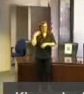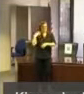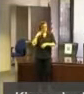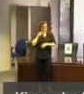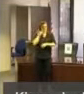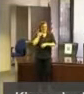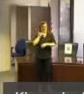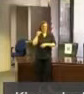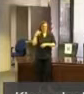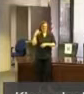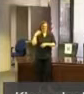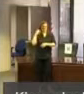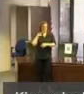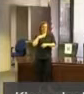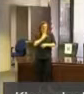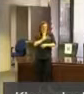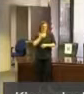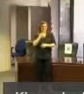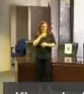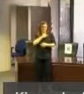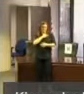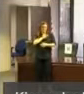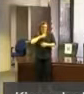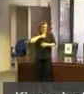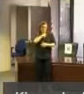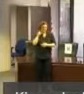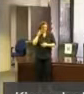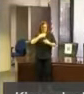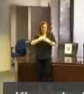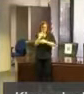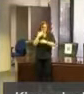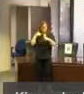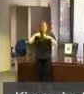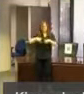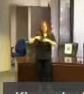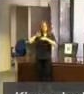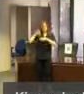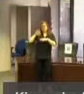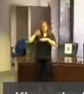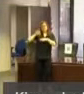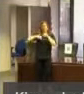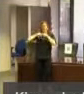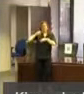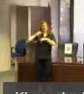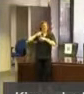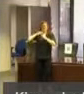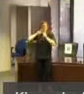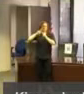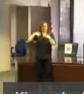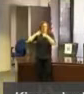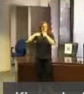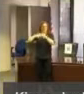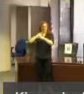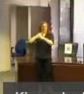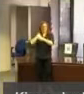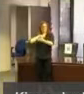members of the board. The Division of Healthcare Facility Regulation presents rules today for initial adoption. We have four sets